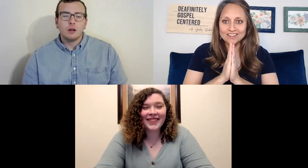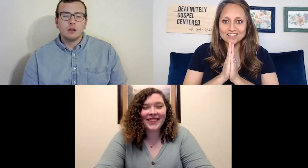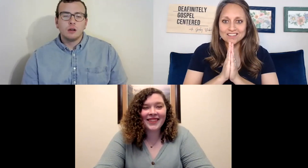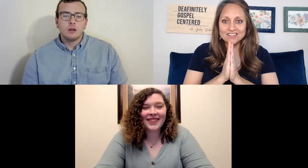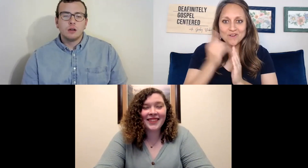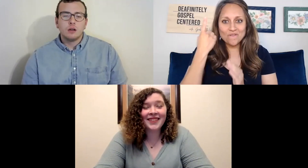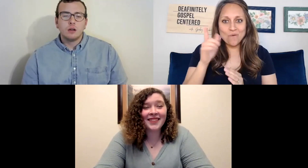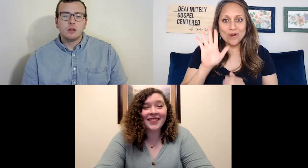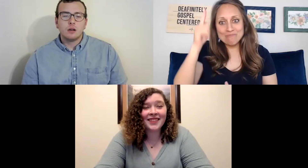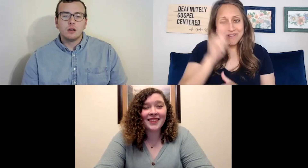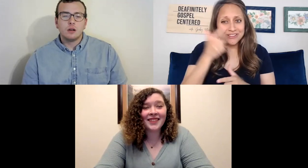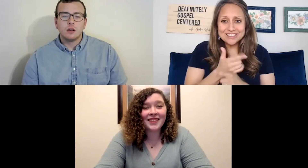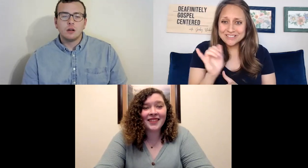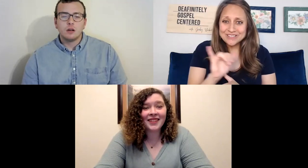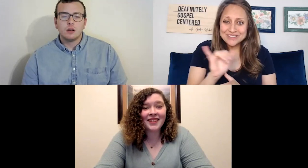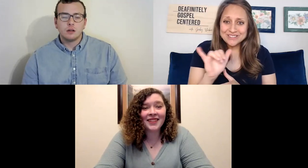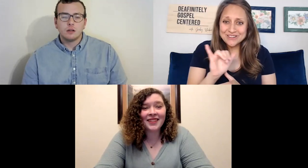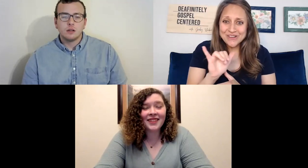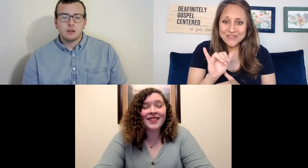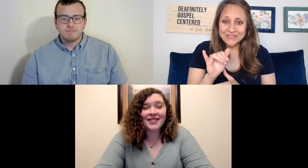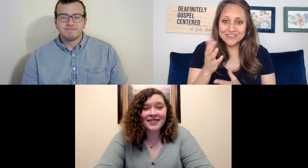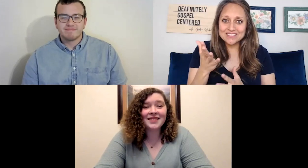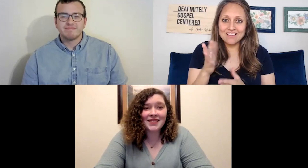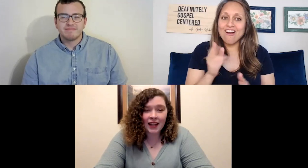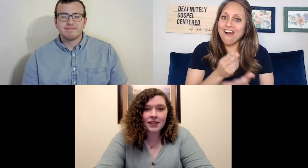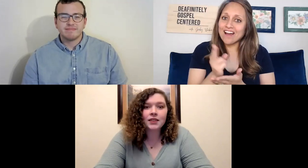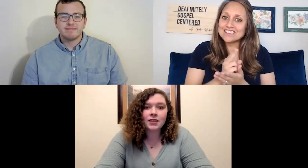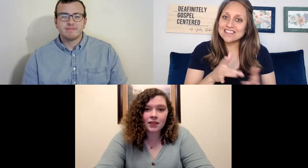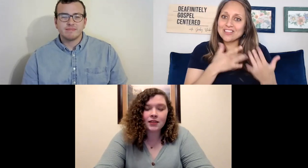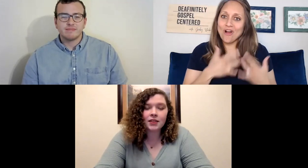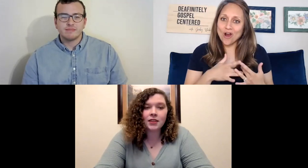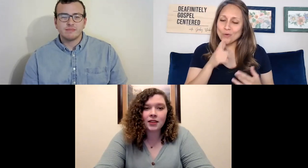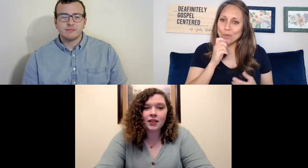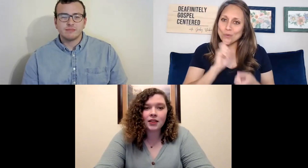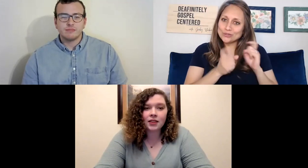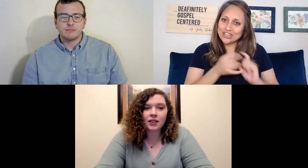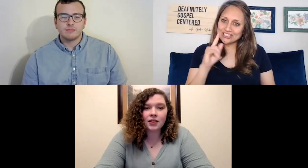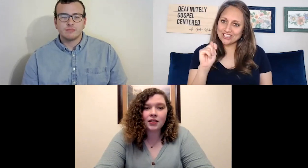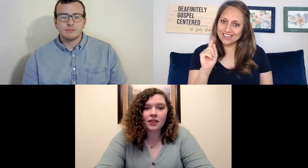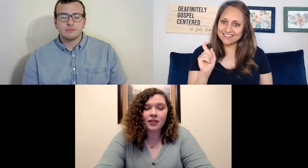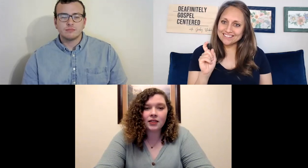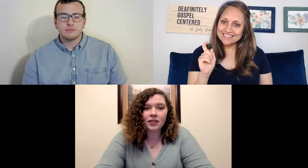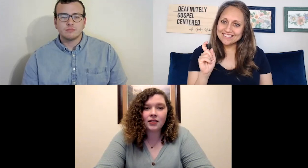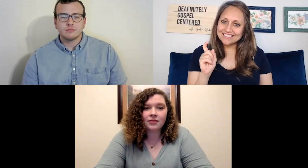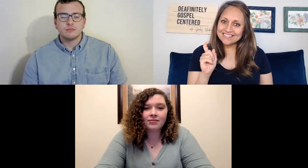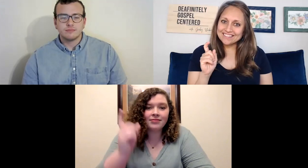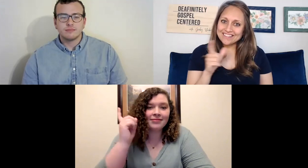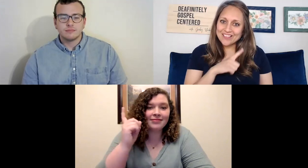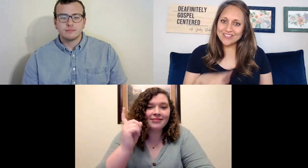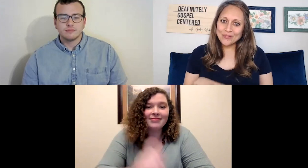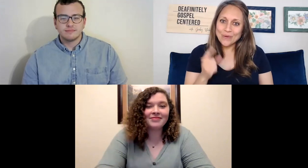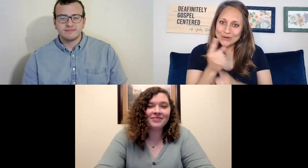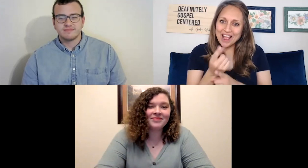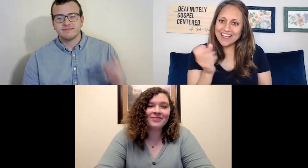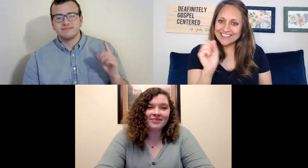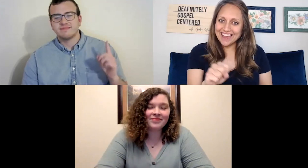that you need to be in prayer for your siblings. Yeah. Honestly, pray for hearts to